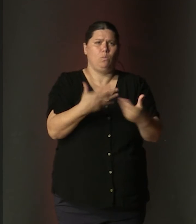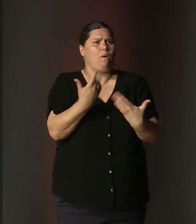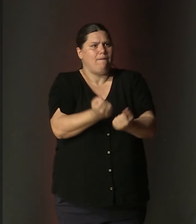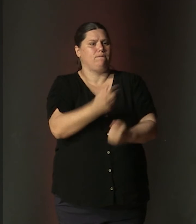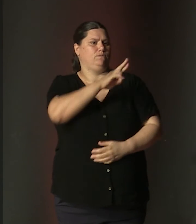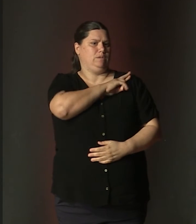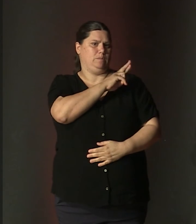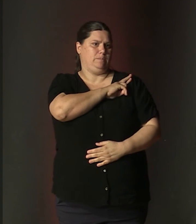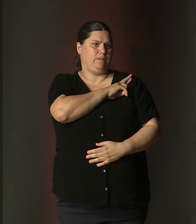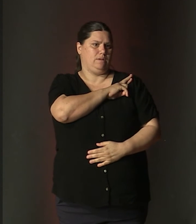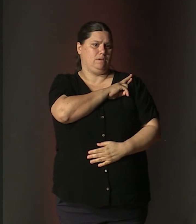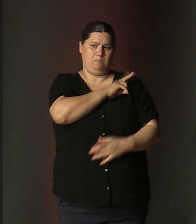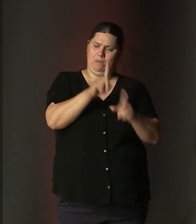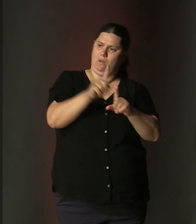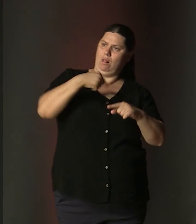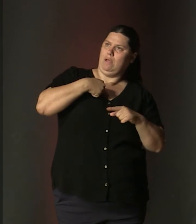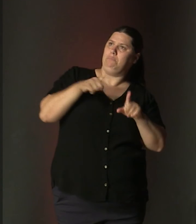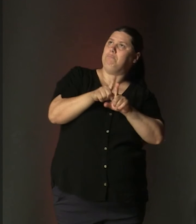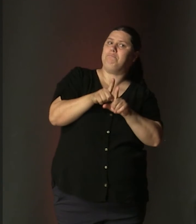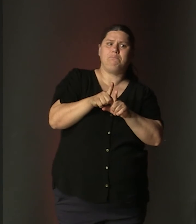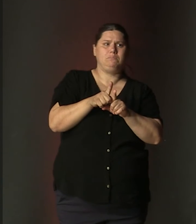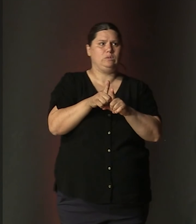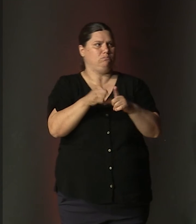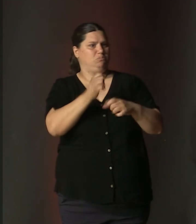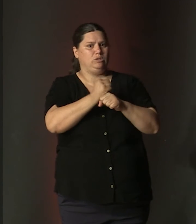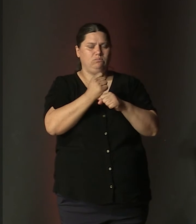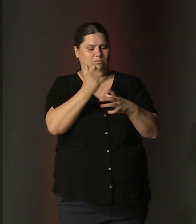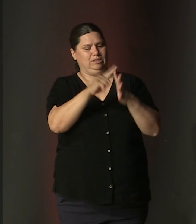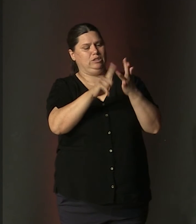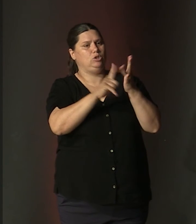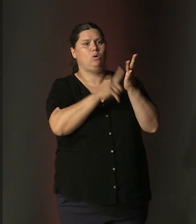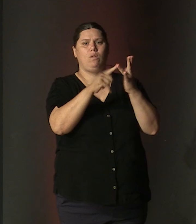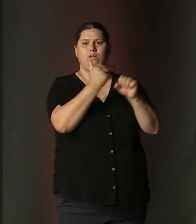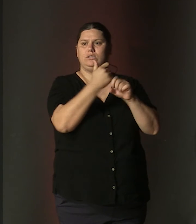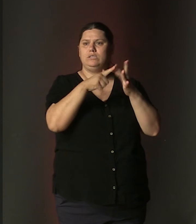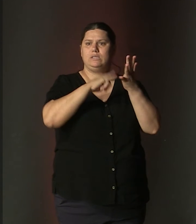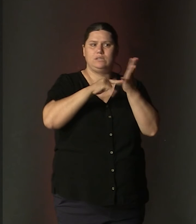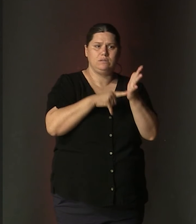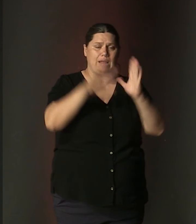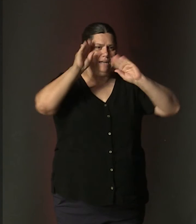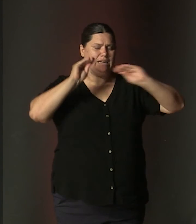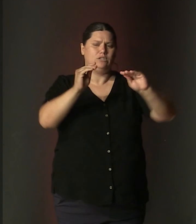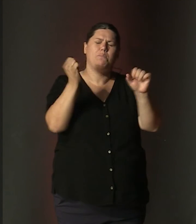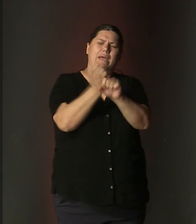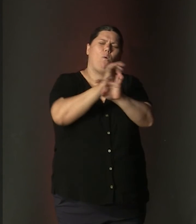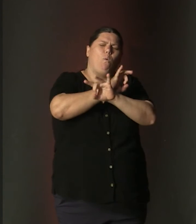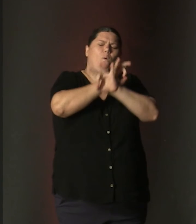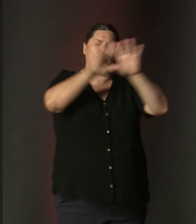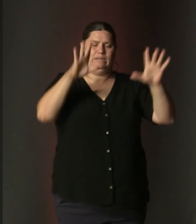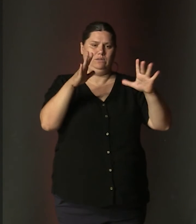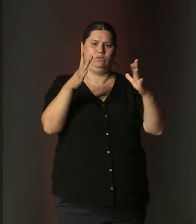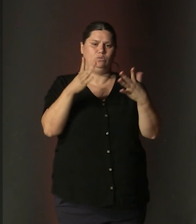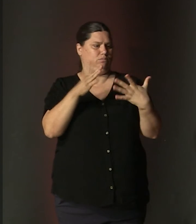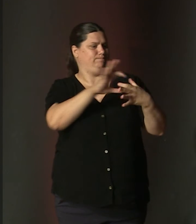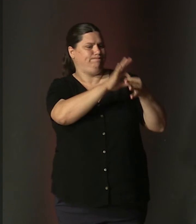responsibility that people like me, geologists and educators, have to make obvious the links between minerals,